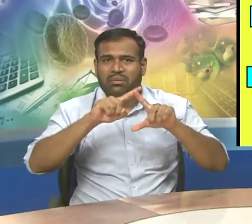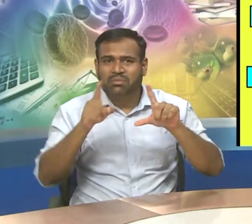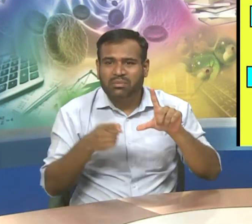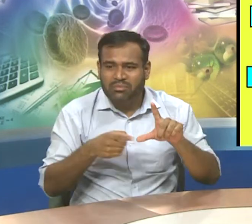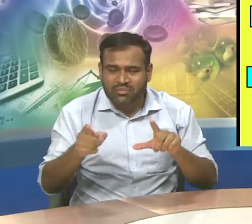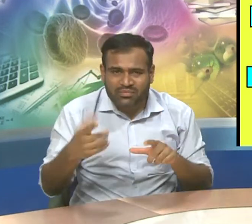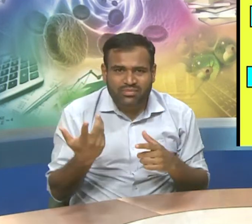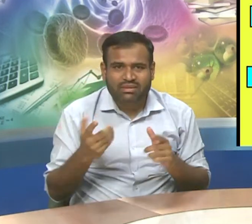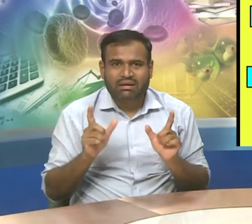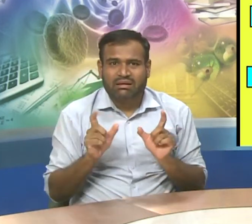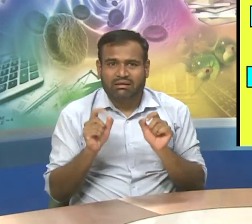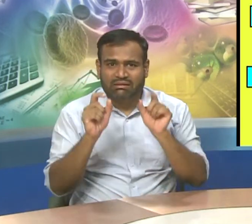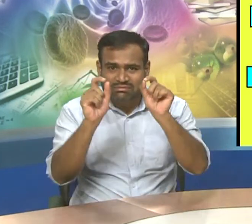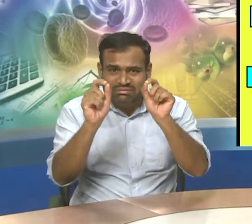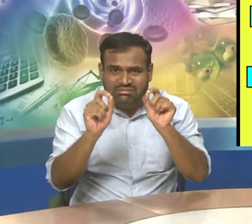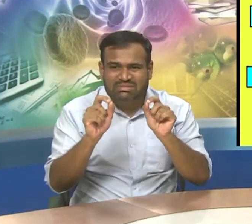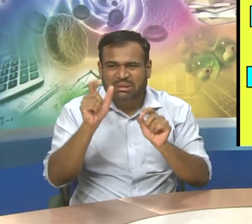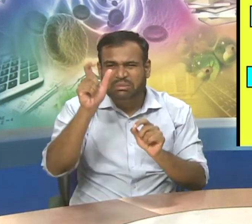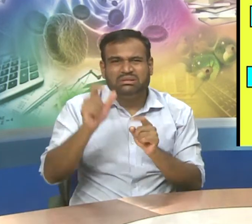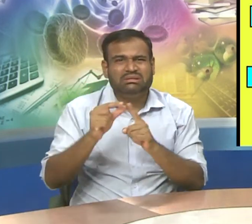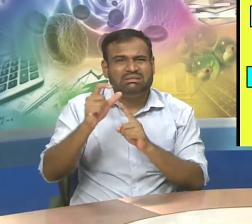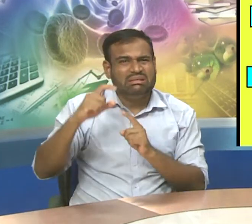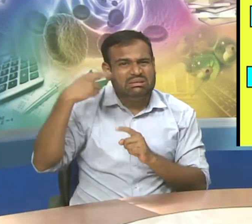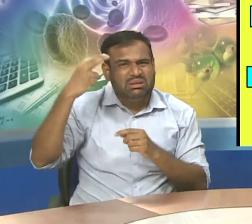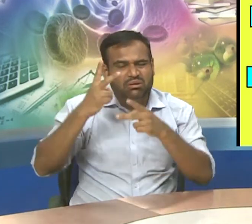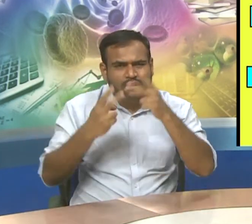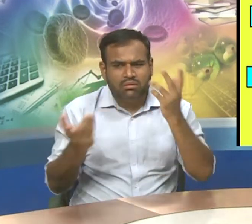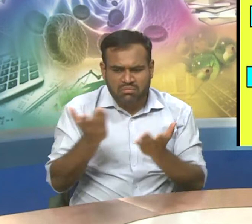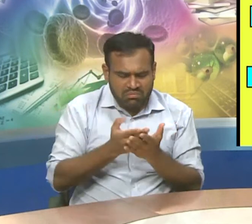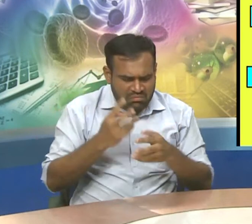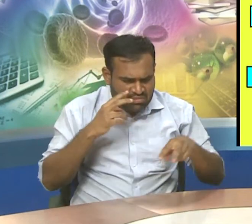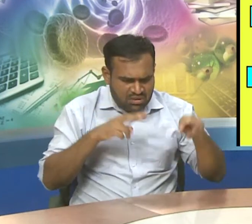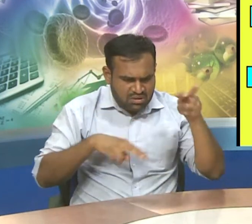pregnancy, or any other related fact.